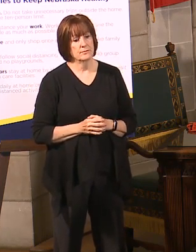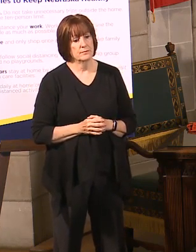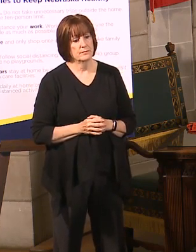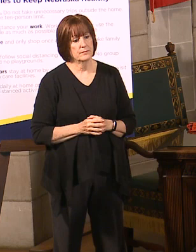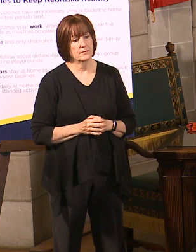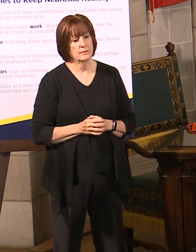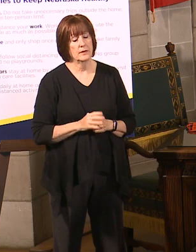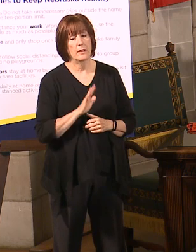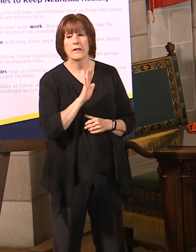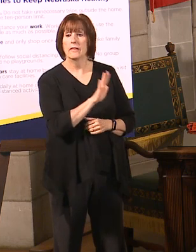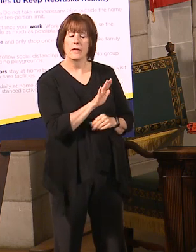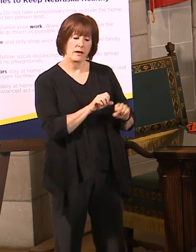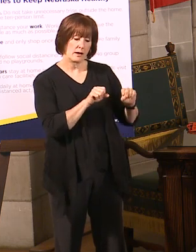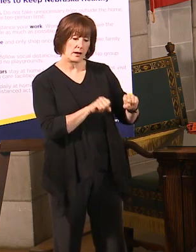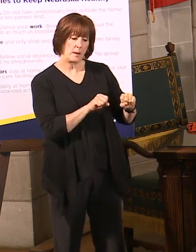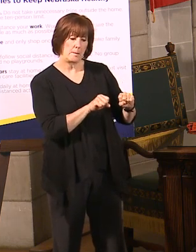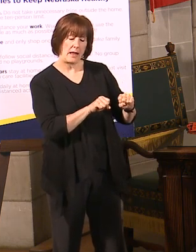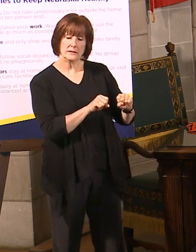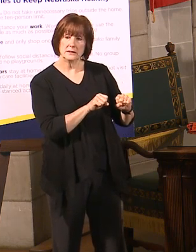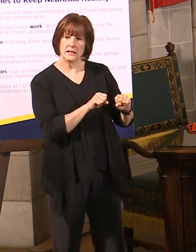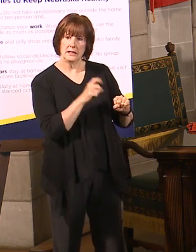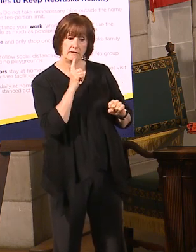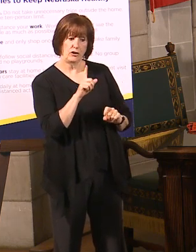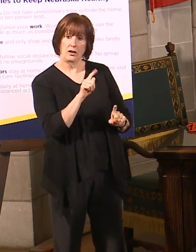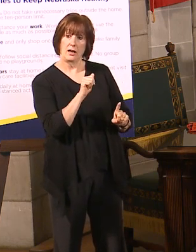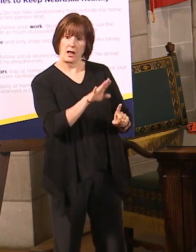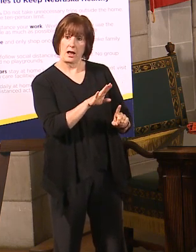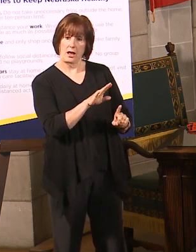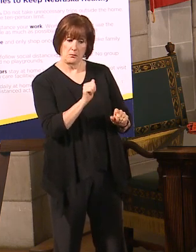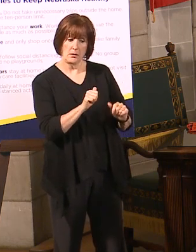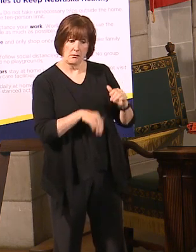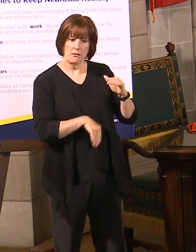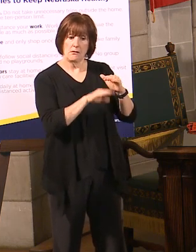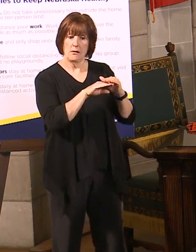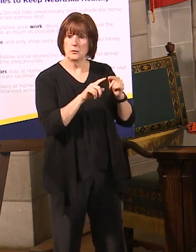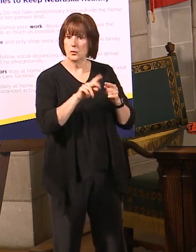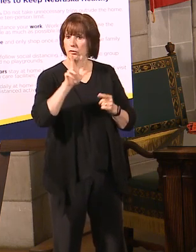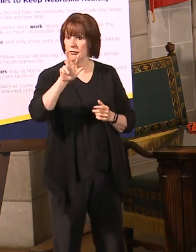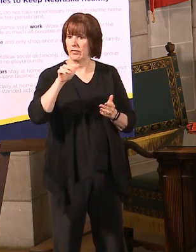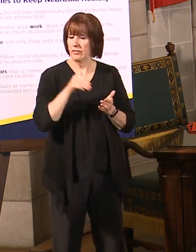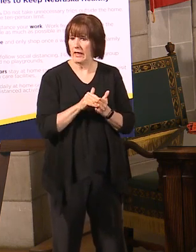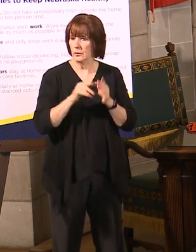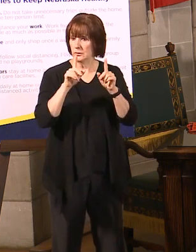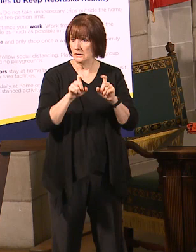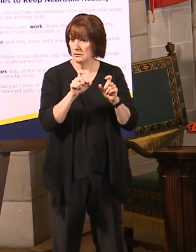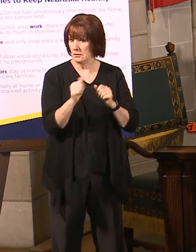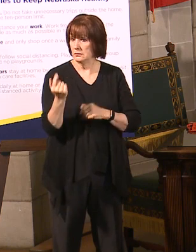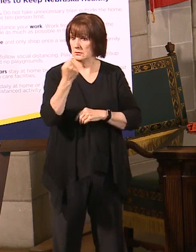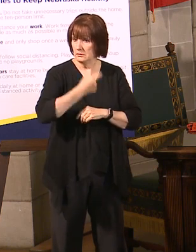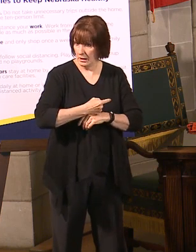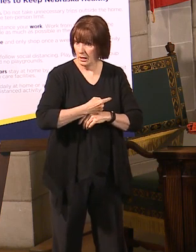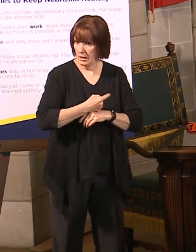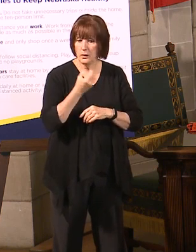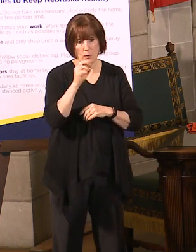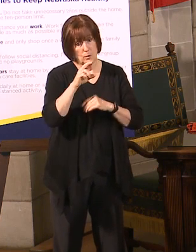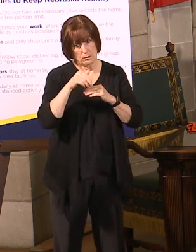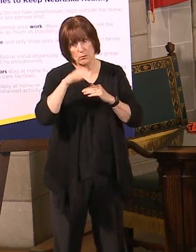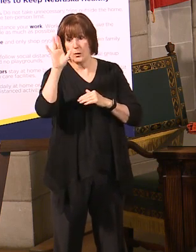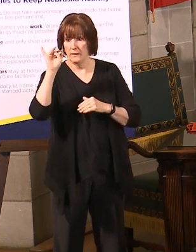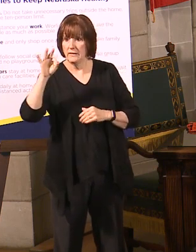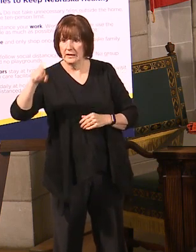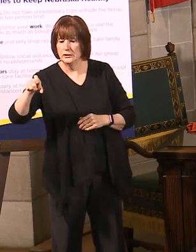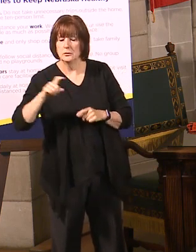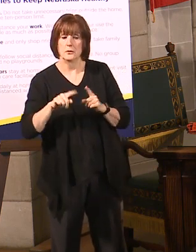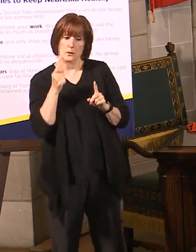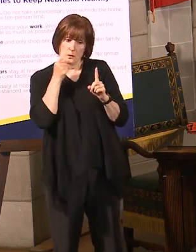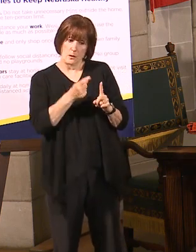The capacity of the lab, as the governor mentioned, will be up to 3,000 a day and more if necessary, but that is our goal at this